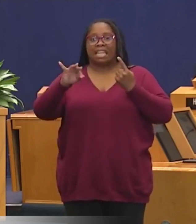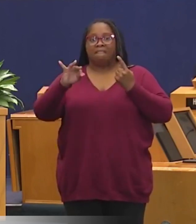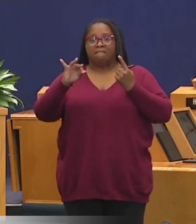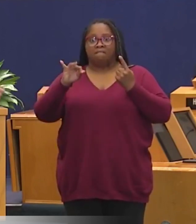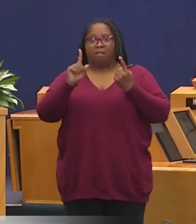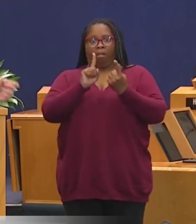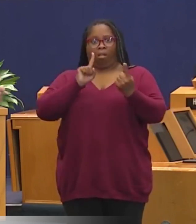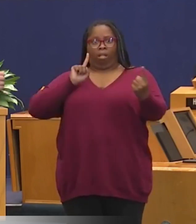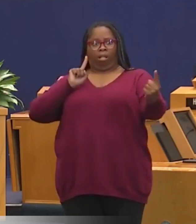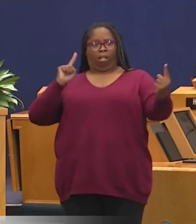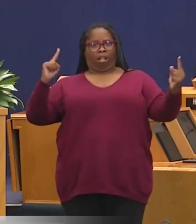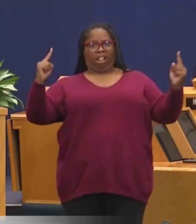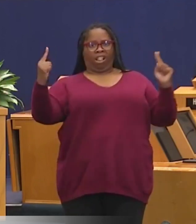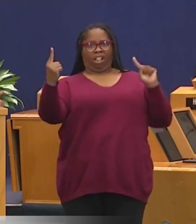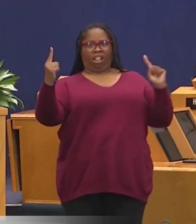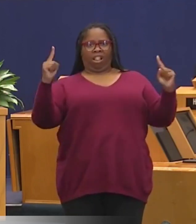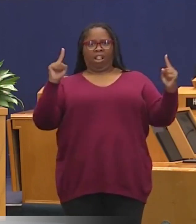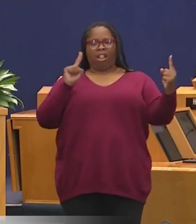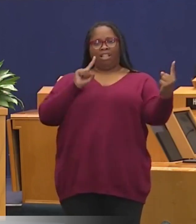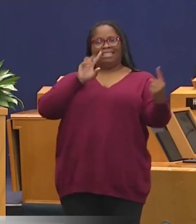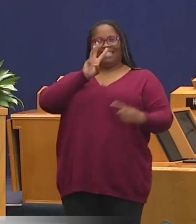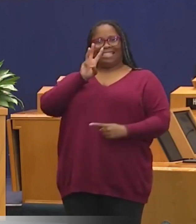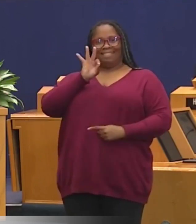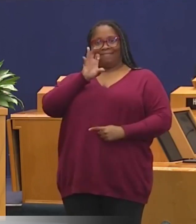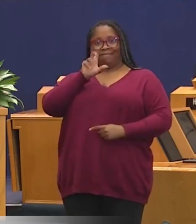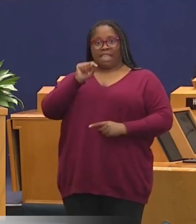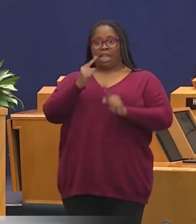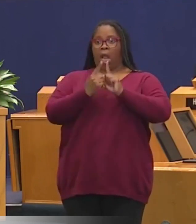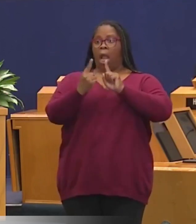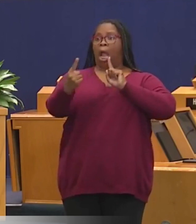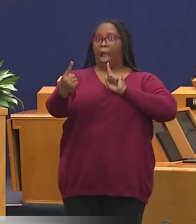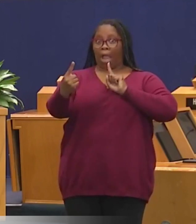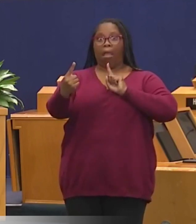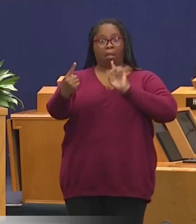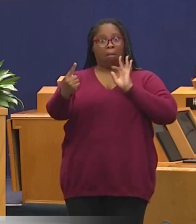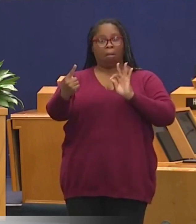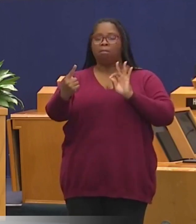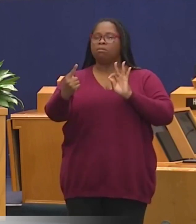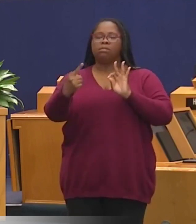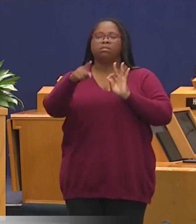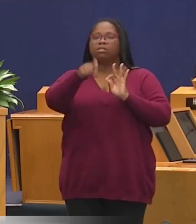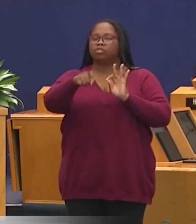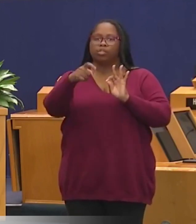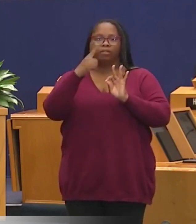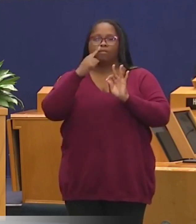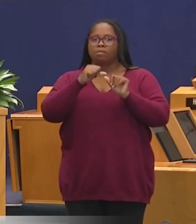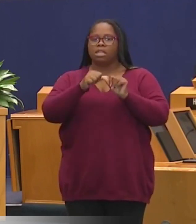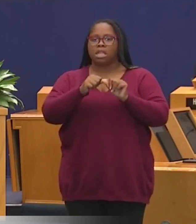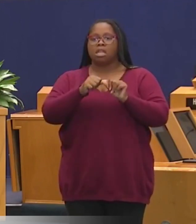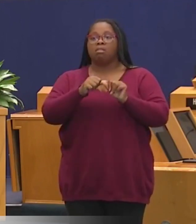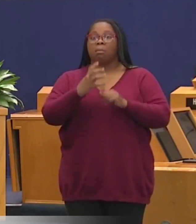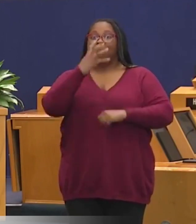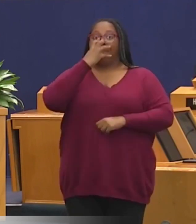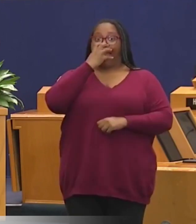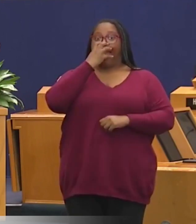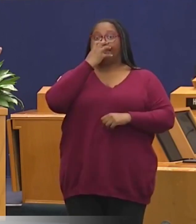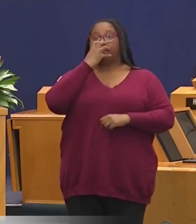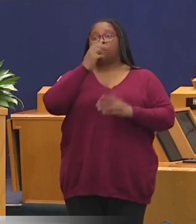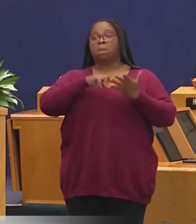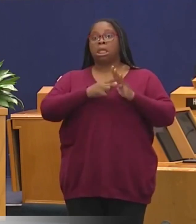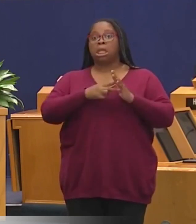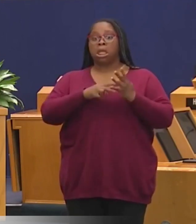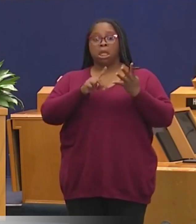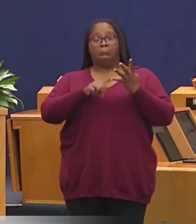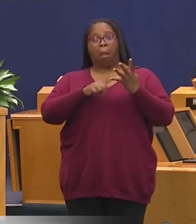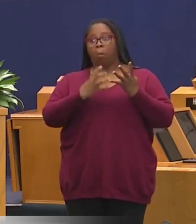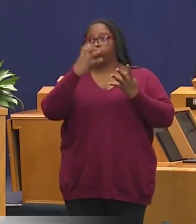That 6-foot barrier is essential for us to maintain, even if we're masked. I don't want people to get a sense of security.